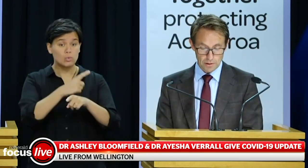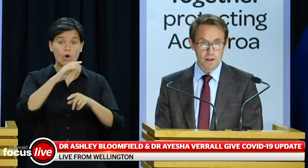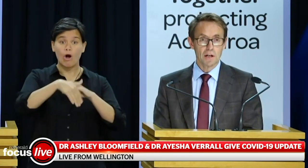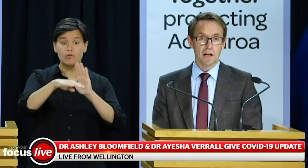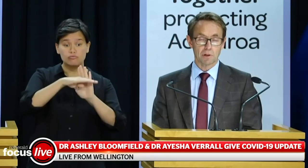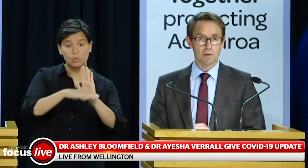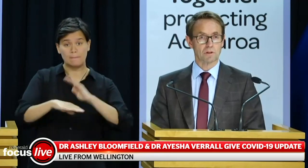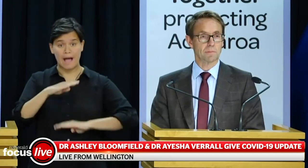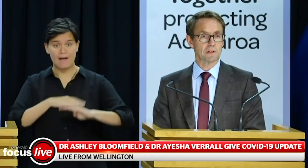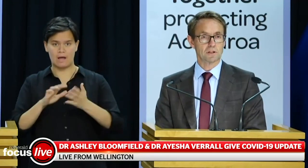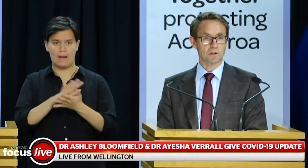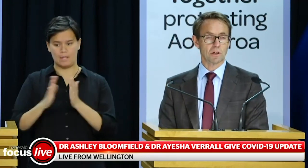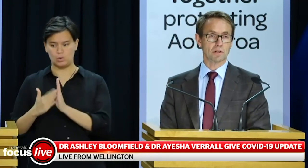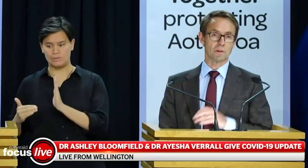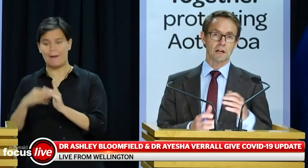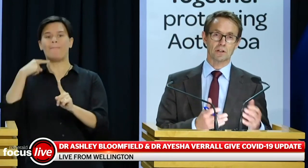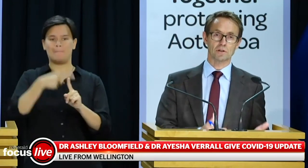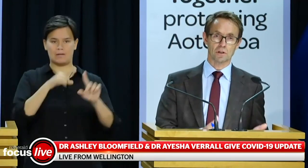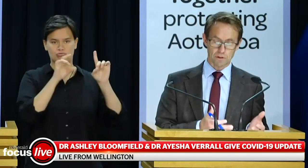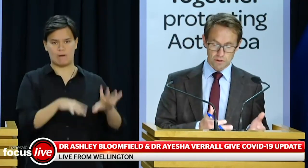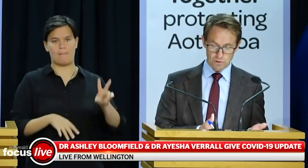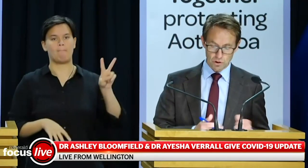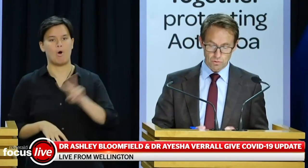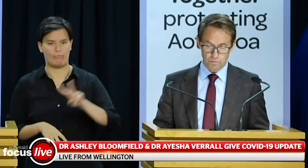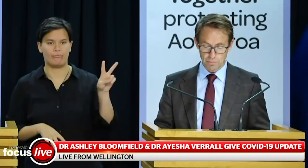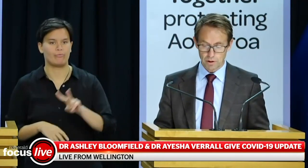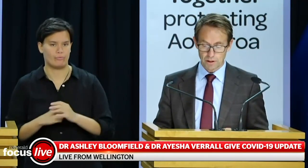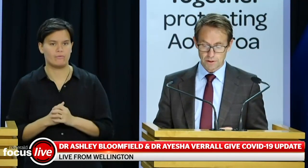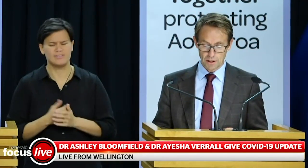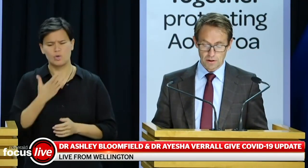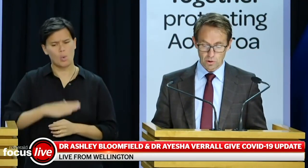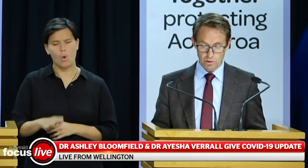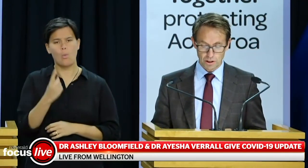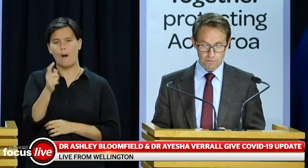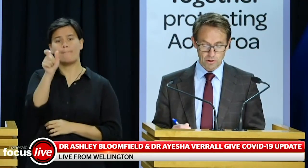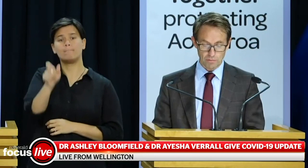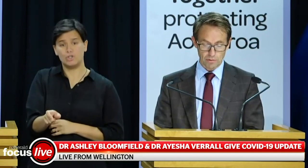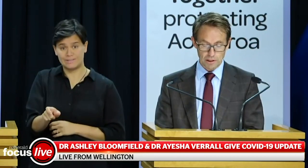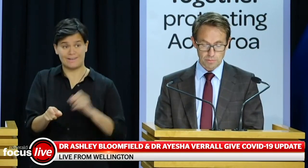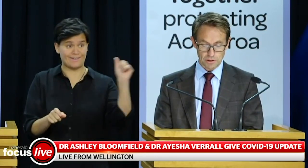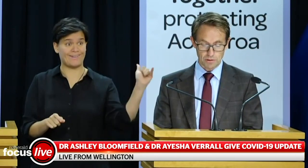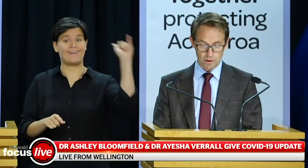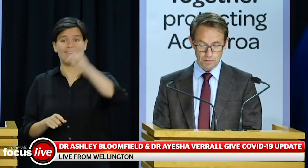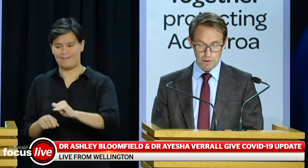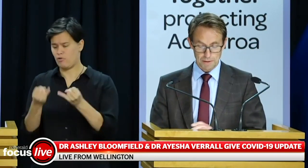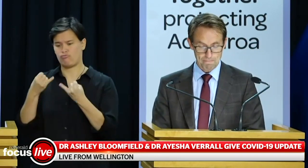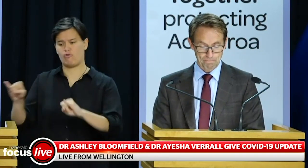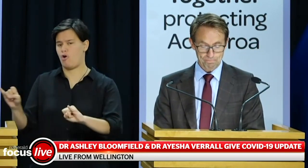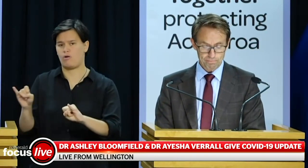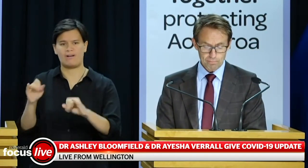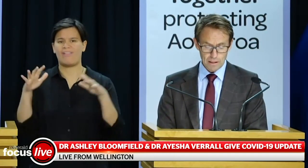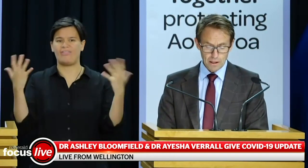New Zealand. And we don't want to be in the situation where the actions of an individual jeopardise the quarantine-free travel arrangements for